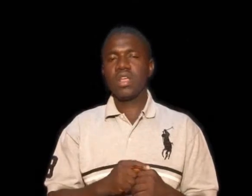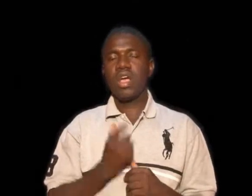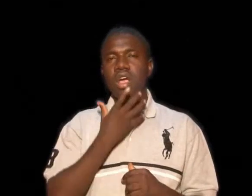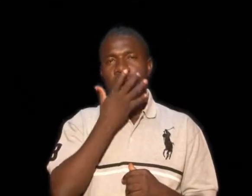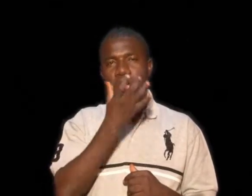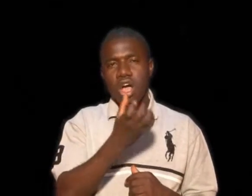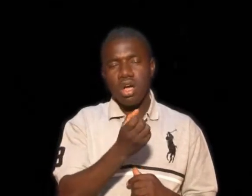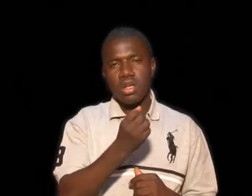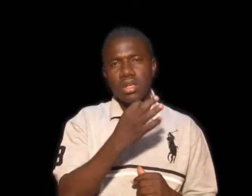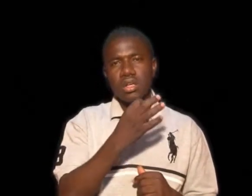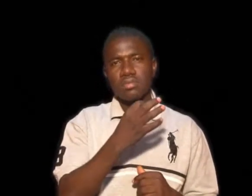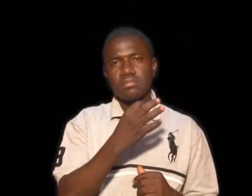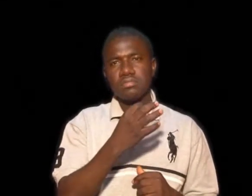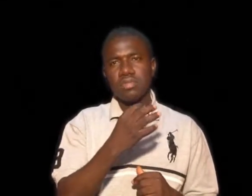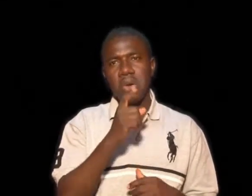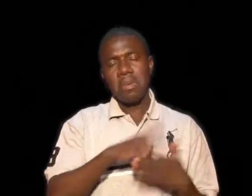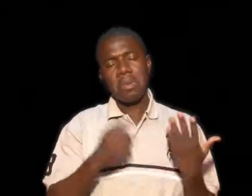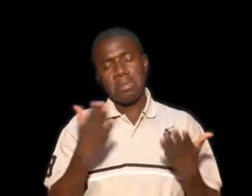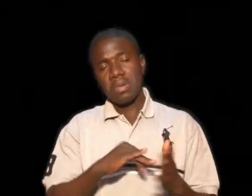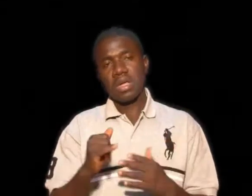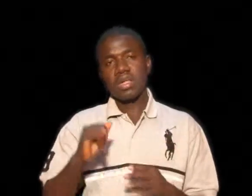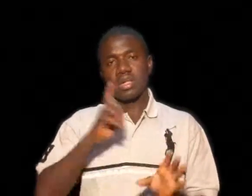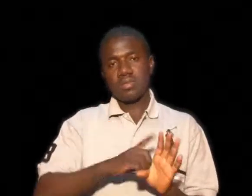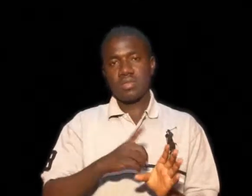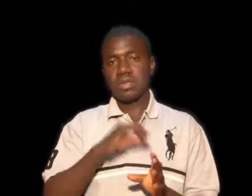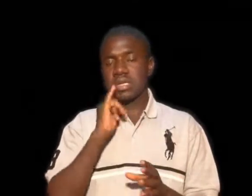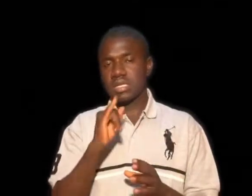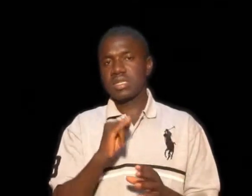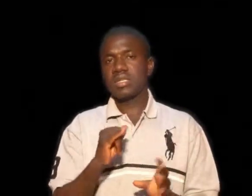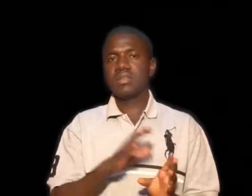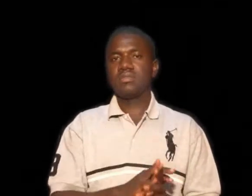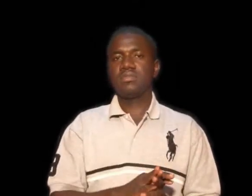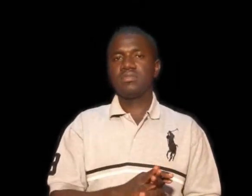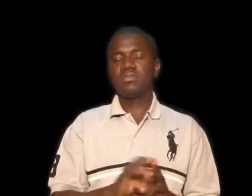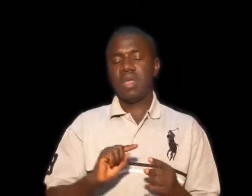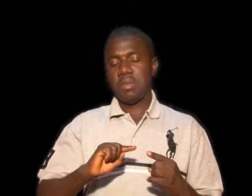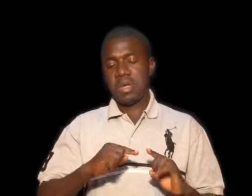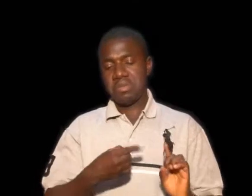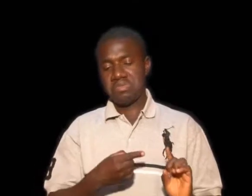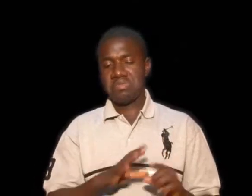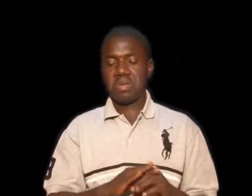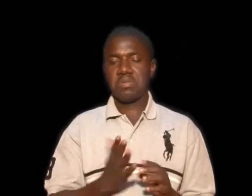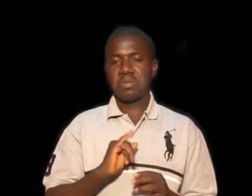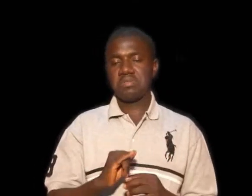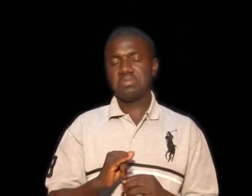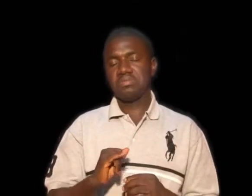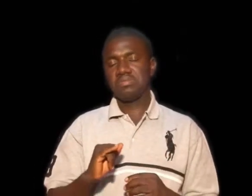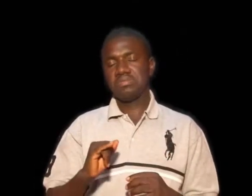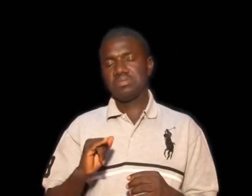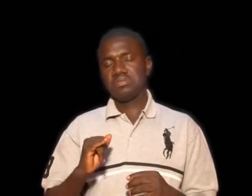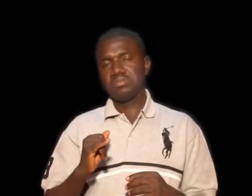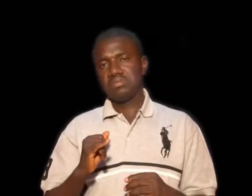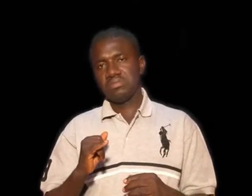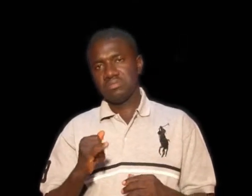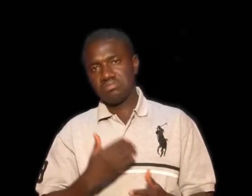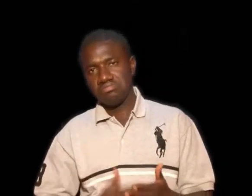The common cause of disability include chronic disease, injuries, mental health problems,